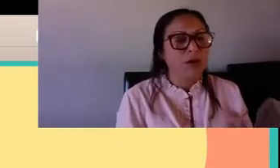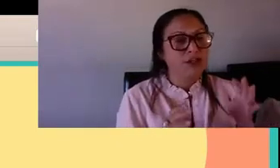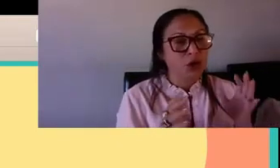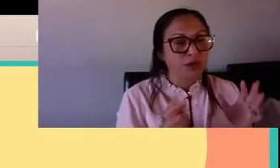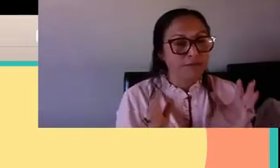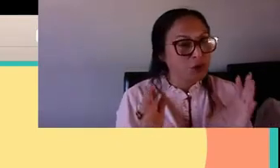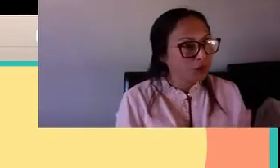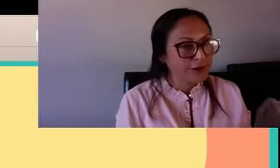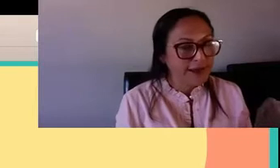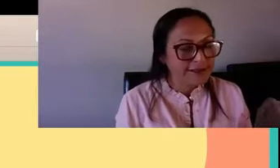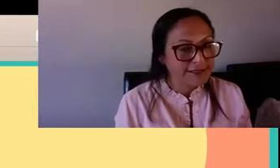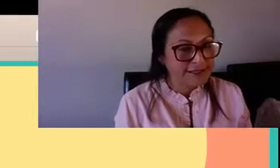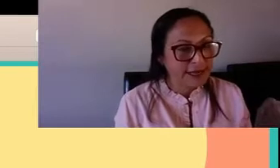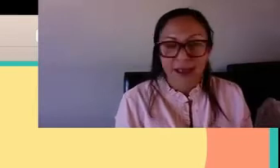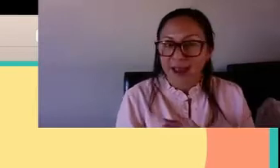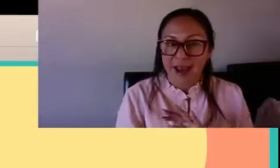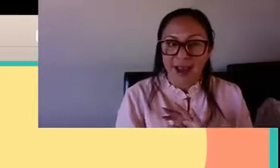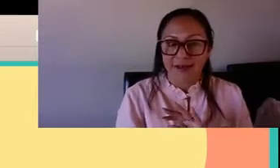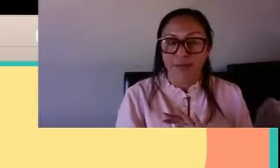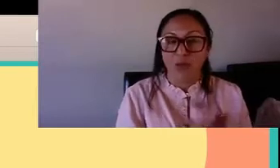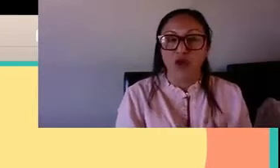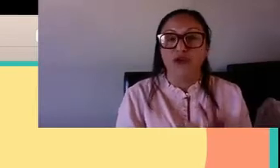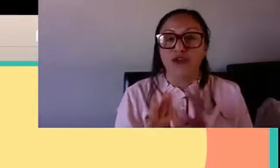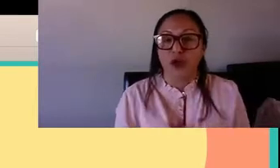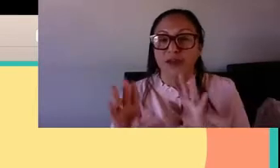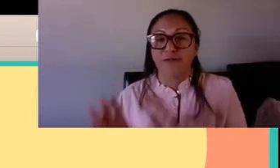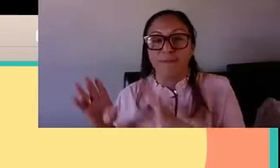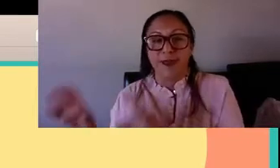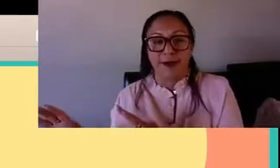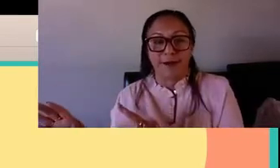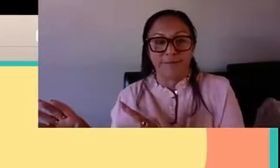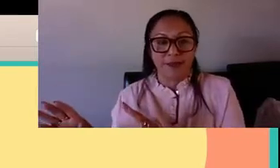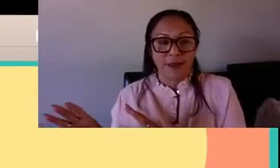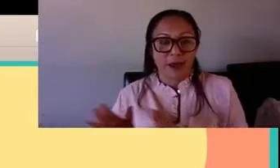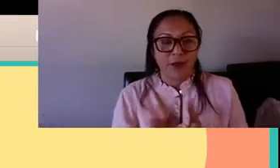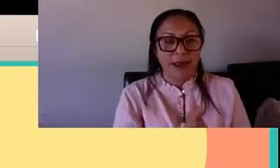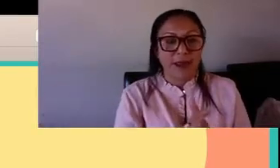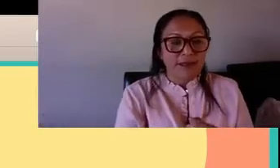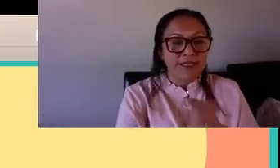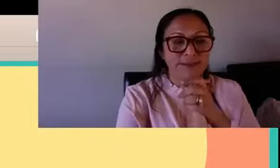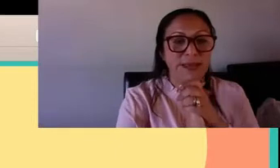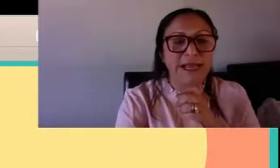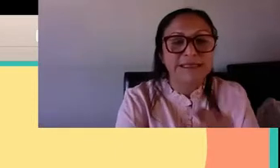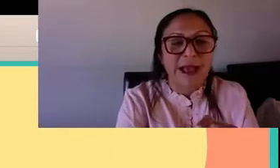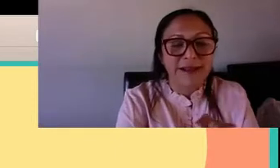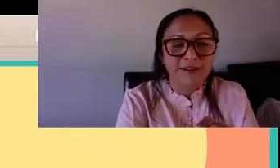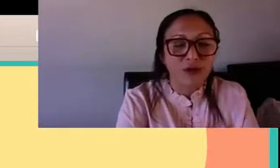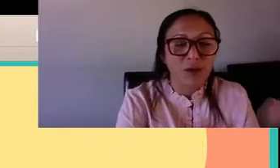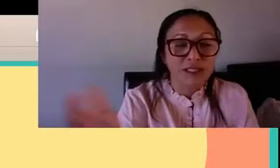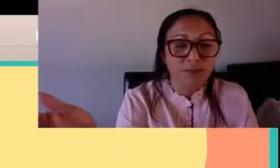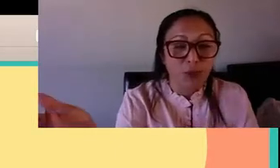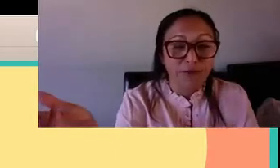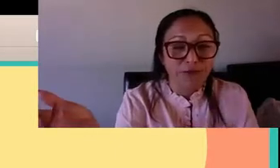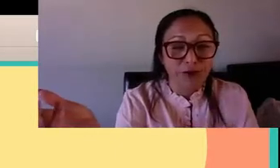want to show them 2 or 3 signs at a time and move slowly from there. Okay, let's pick signs that are the